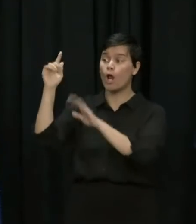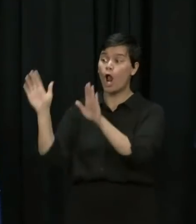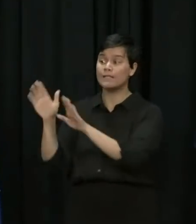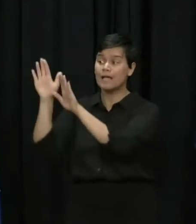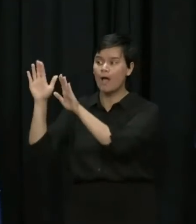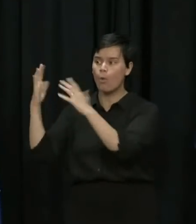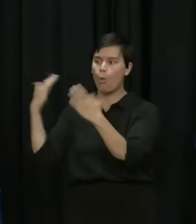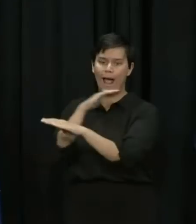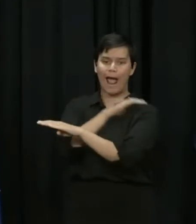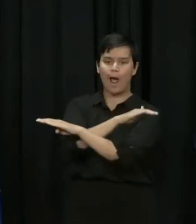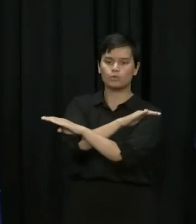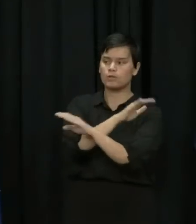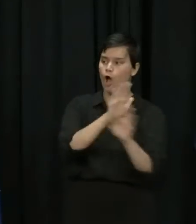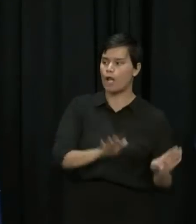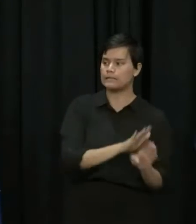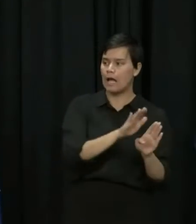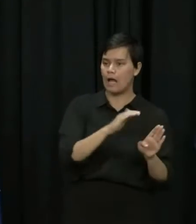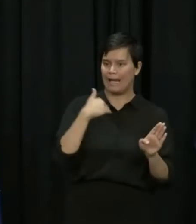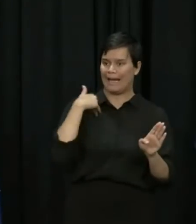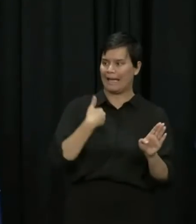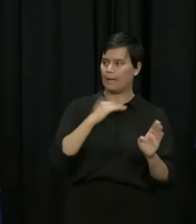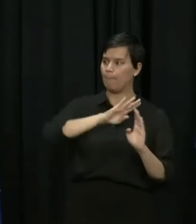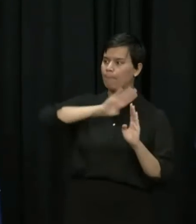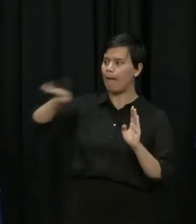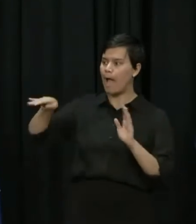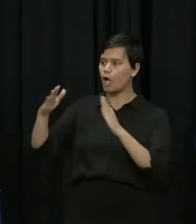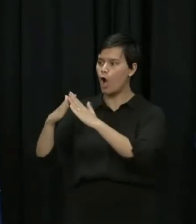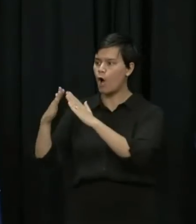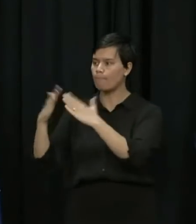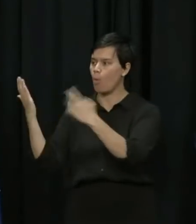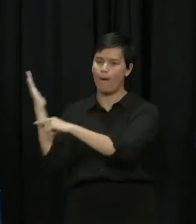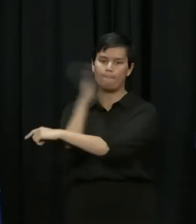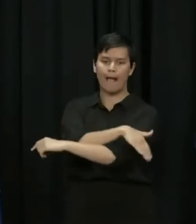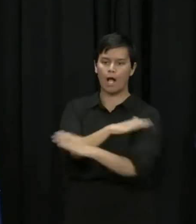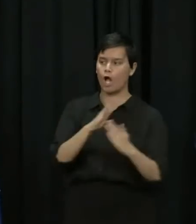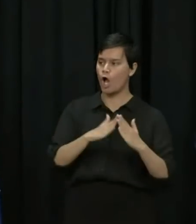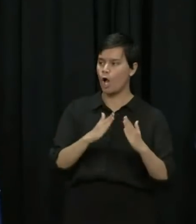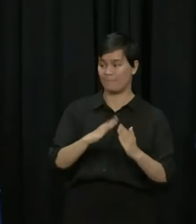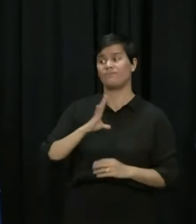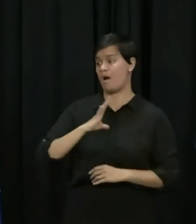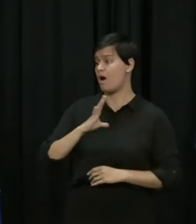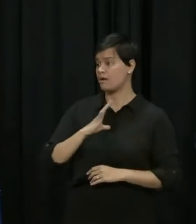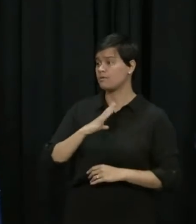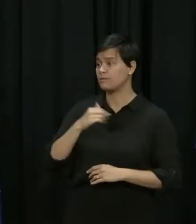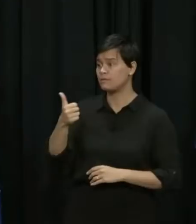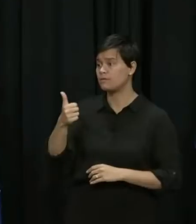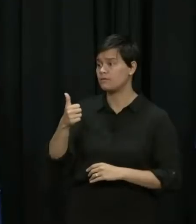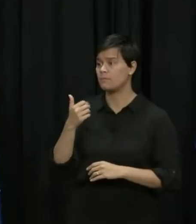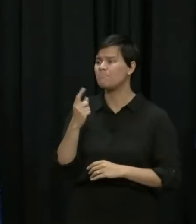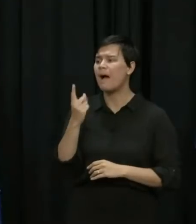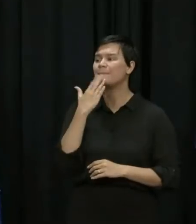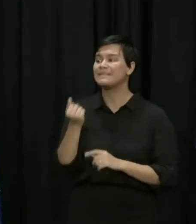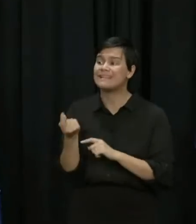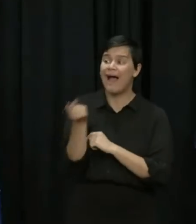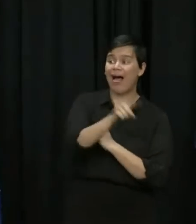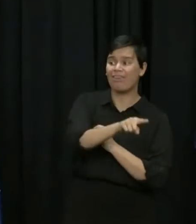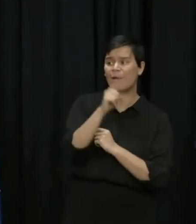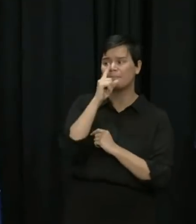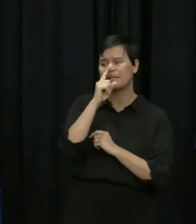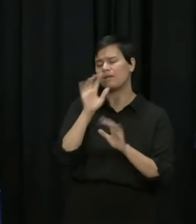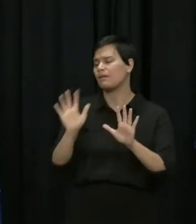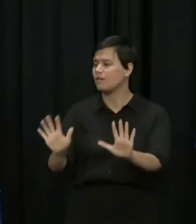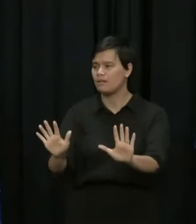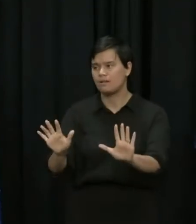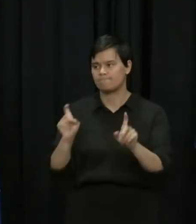intending, that's not their place of residence. So if you need to relocate either into Auckland or out of Auckland, you can, but we ask everyone else, please don't